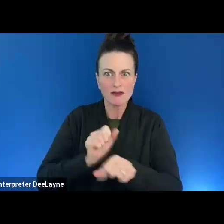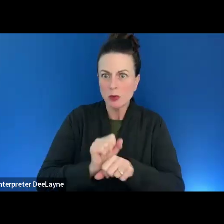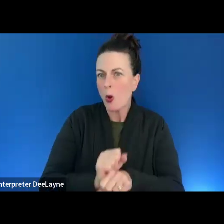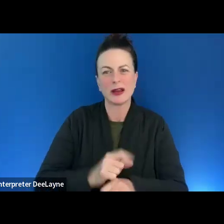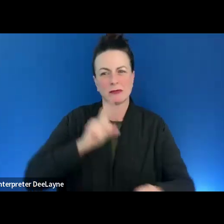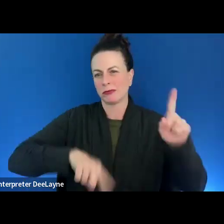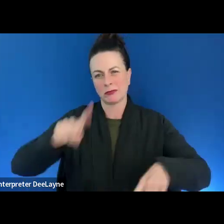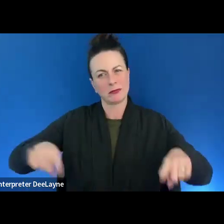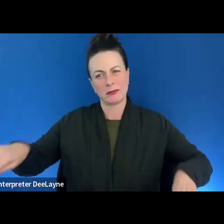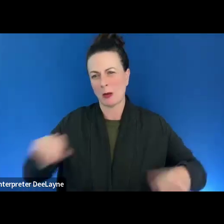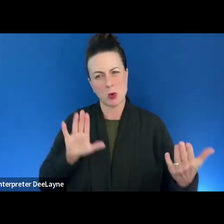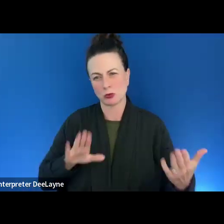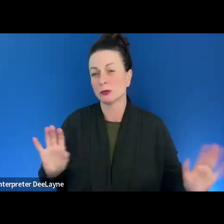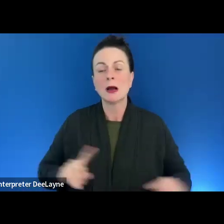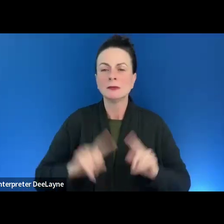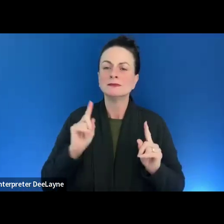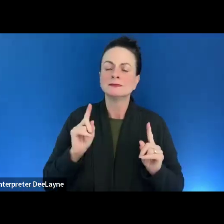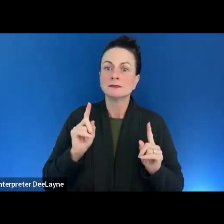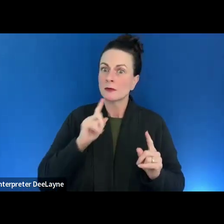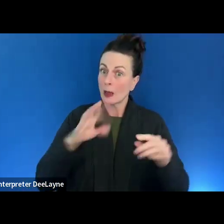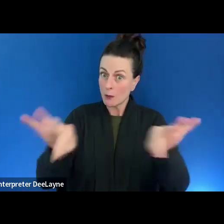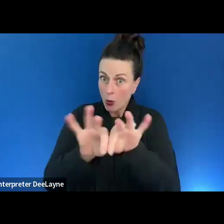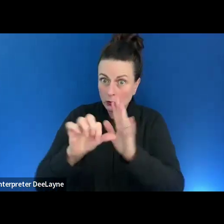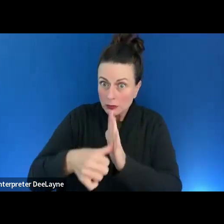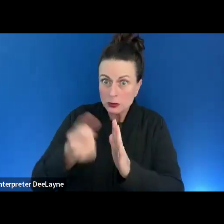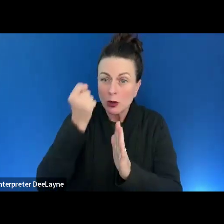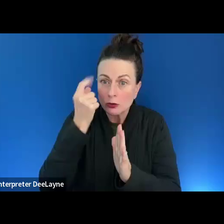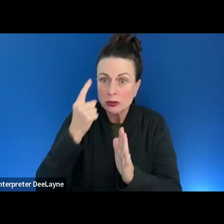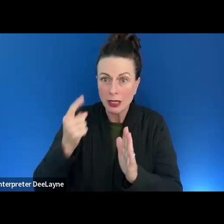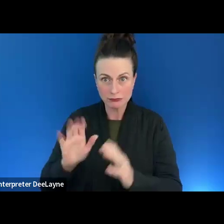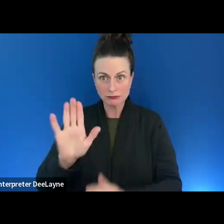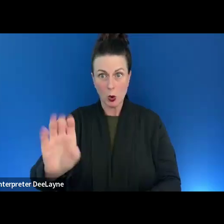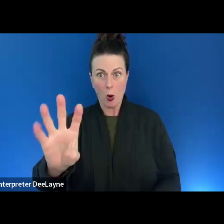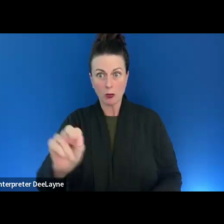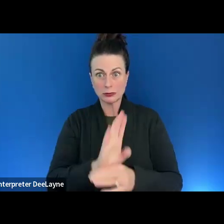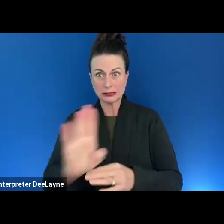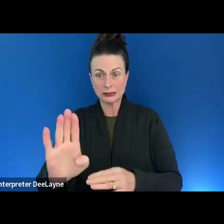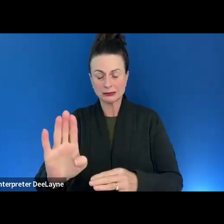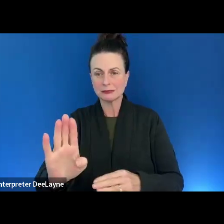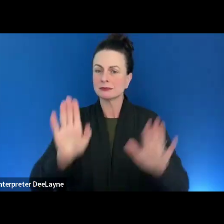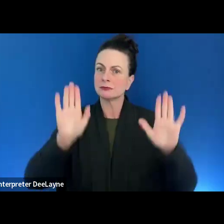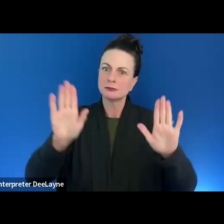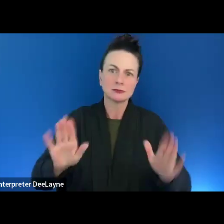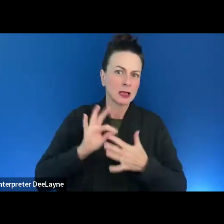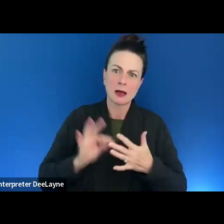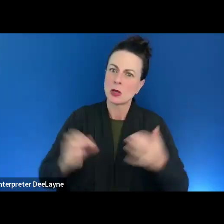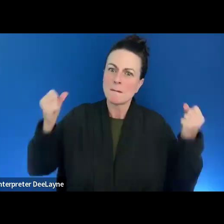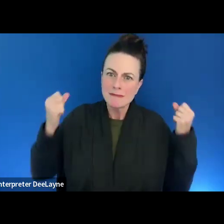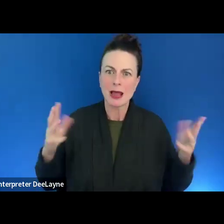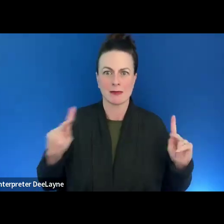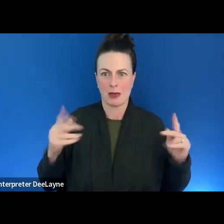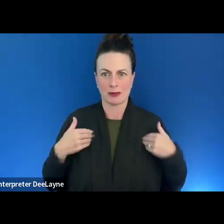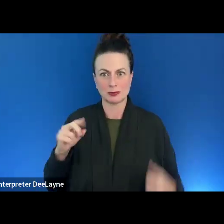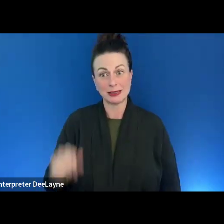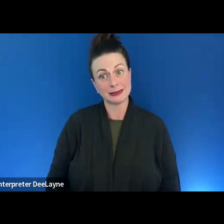ways to look at it, but it's really important, I think, to understand that being an entrepreneur is a fantastic option for many people with